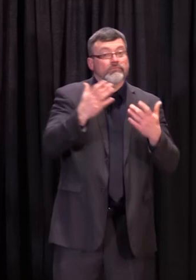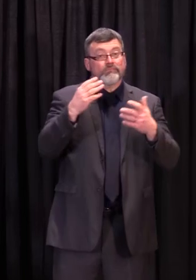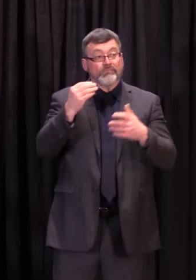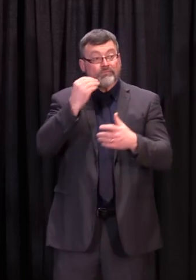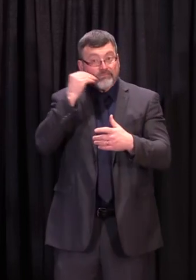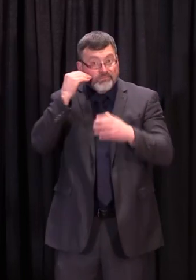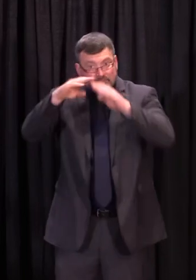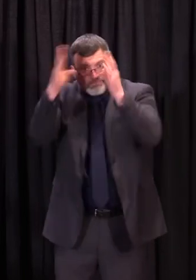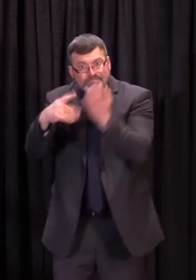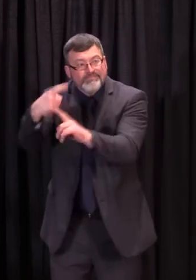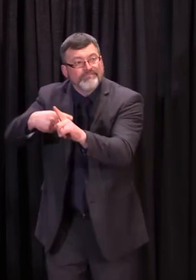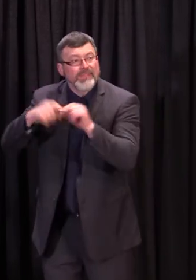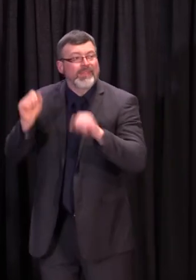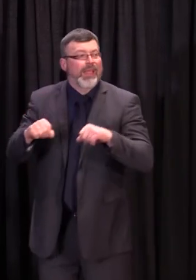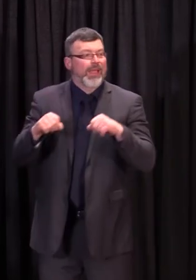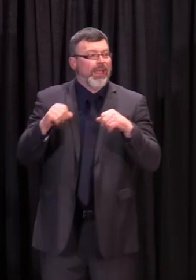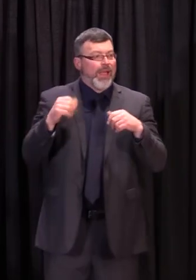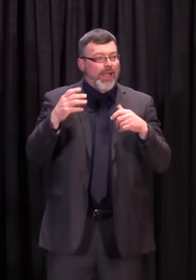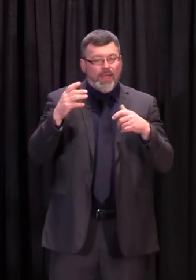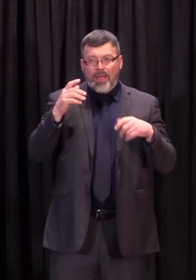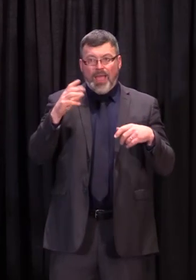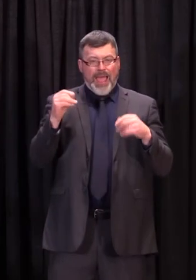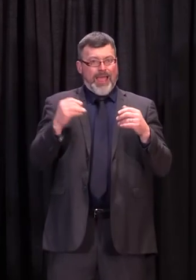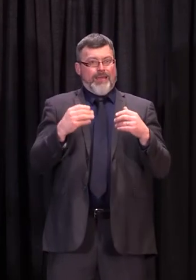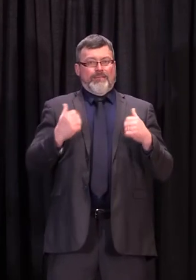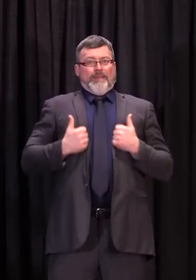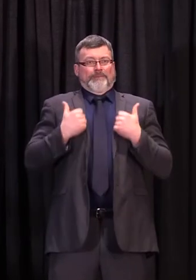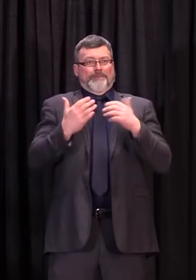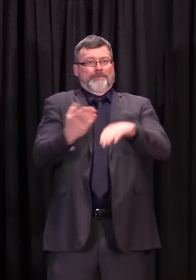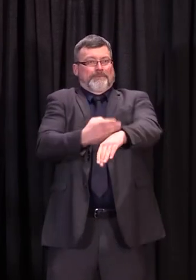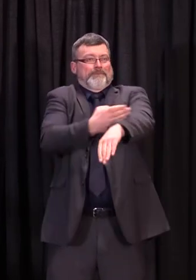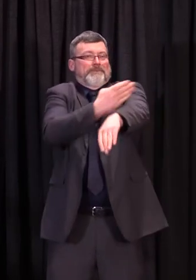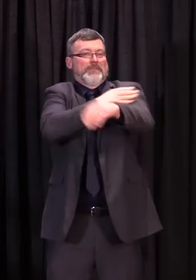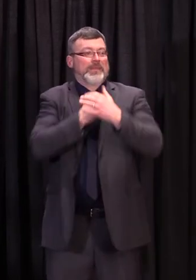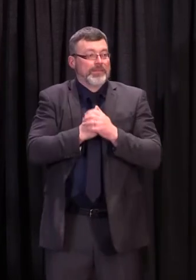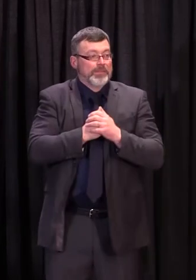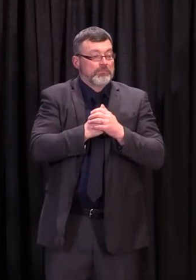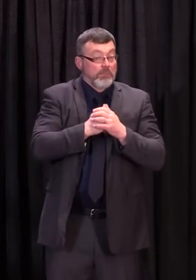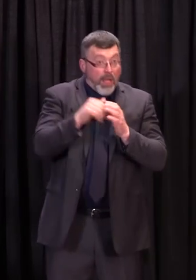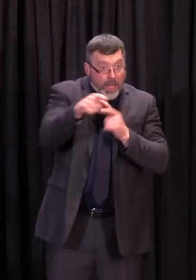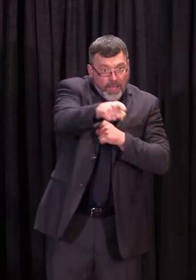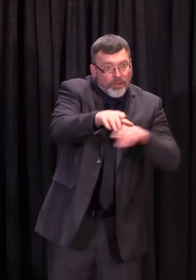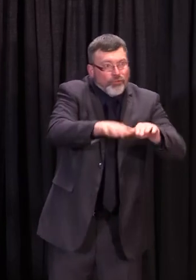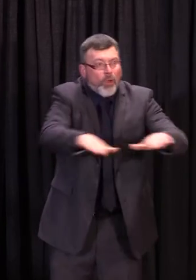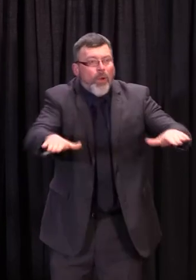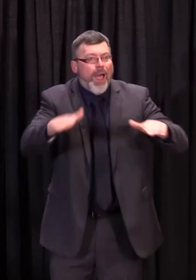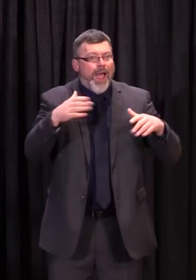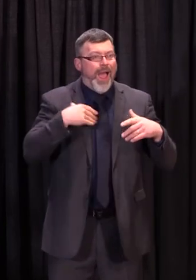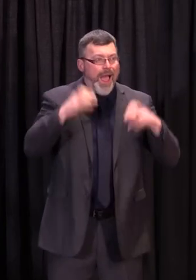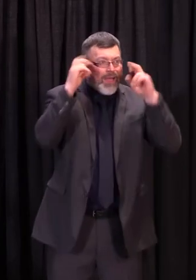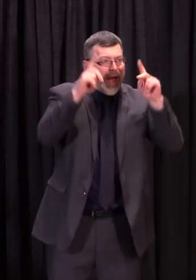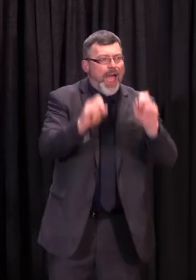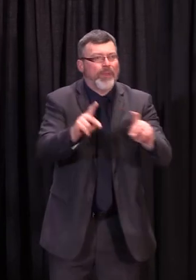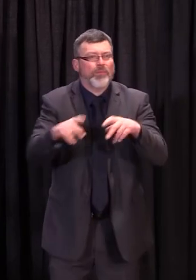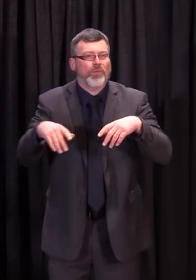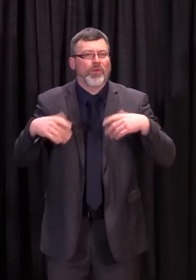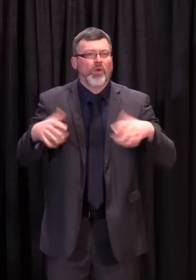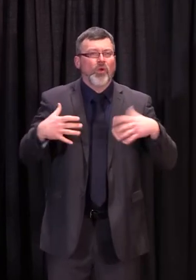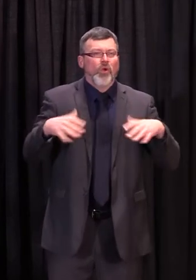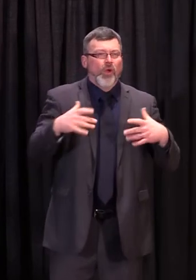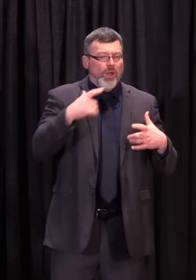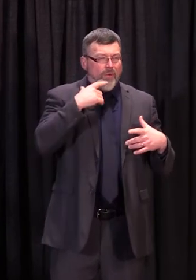thriving. Where every kid is getting the best education, whether they go to the largest school or the